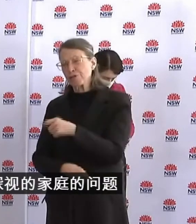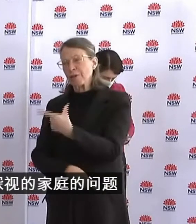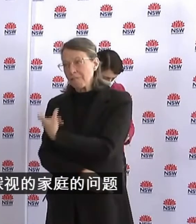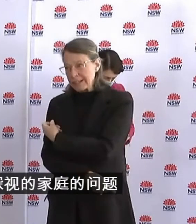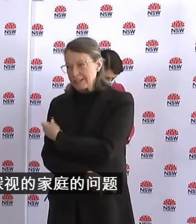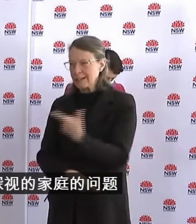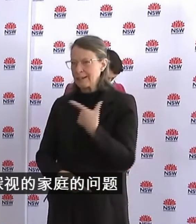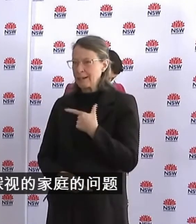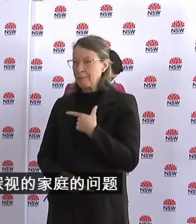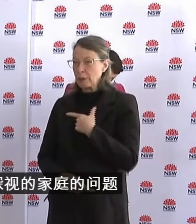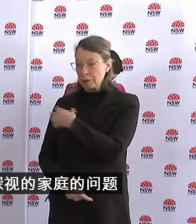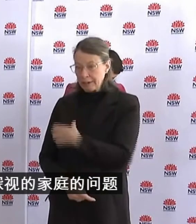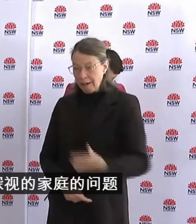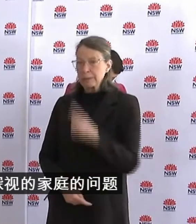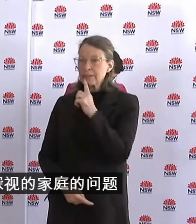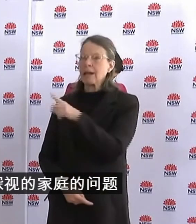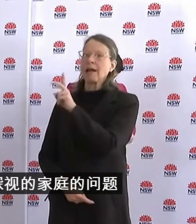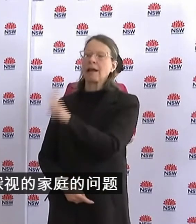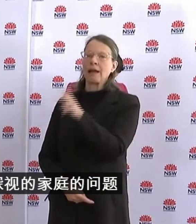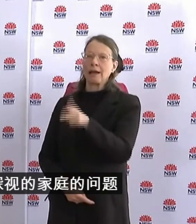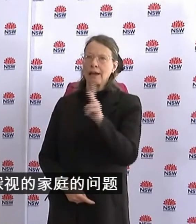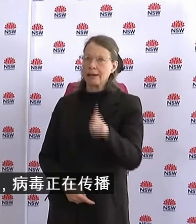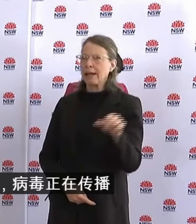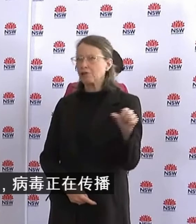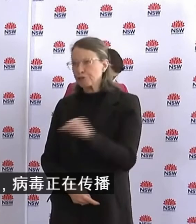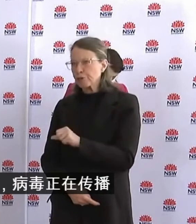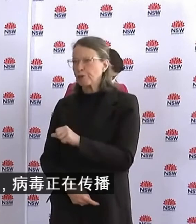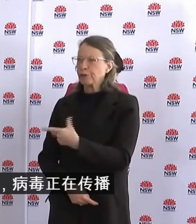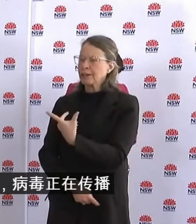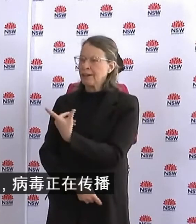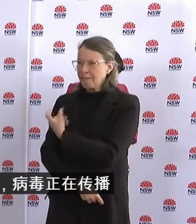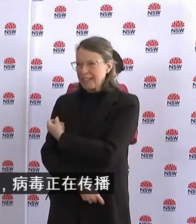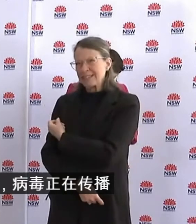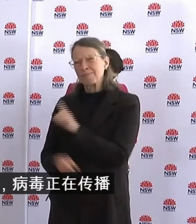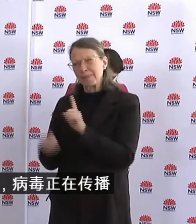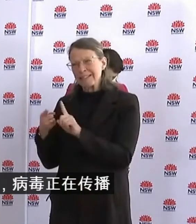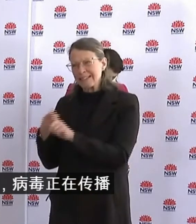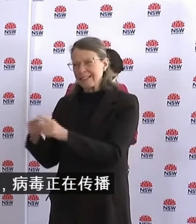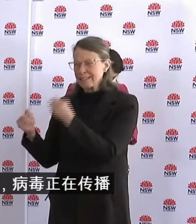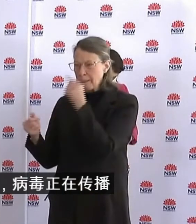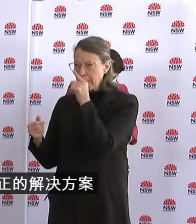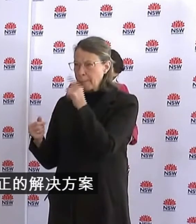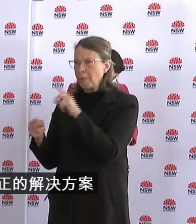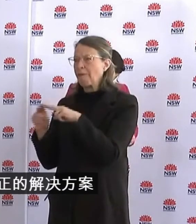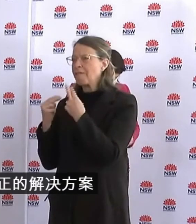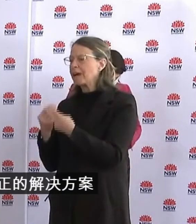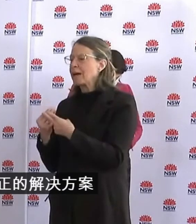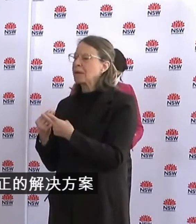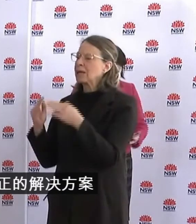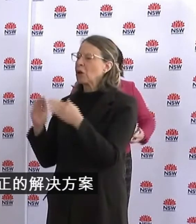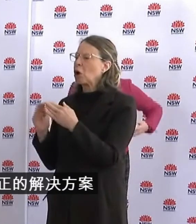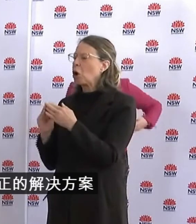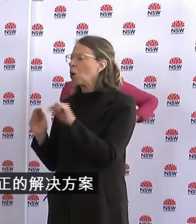time again. We've obviously got issues about families still visiting each other and, unfortunately, the virus being spread when people go to their essential